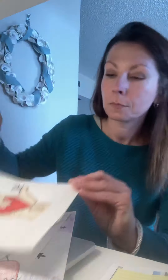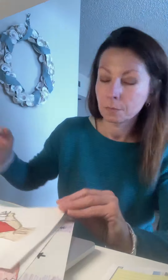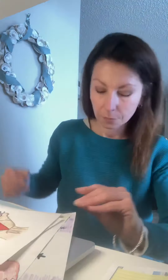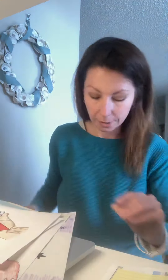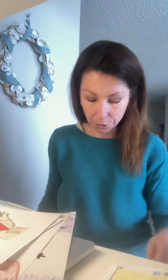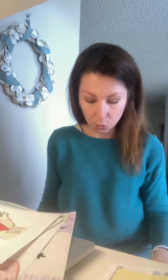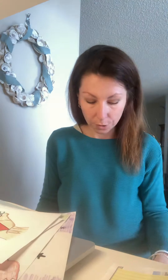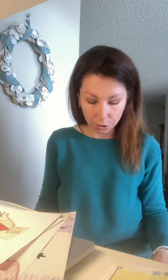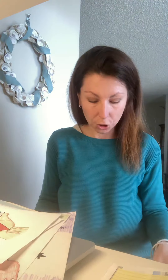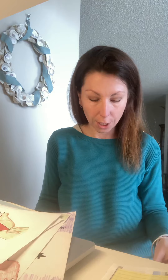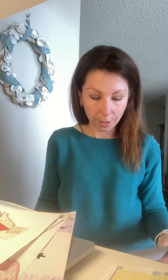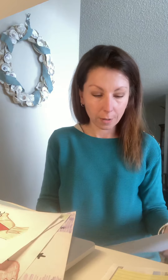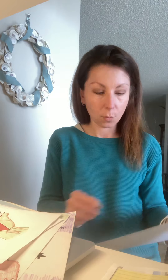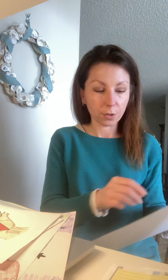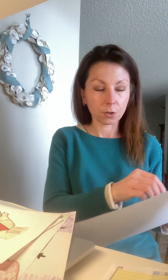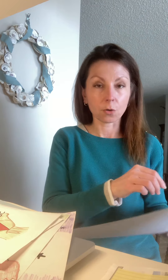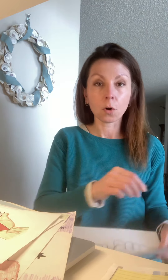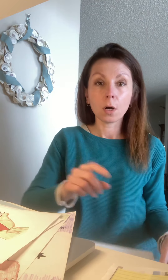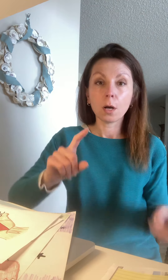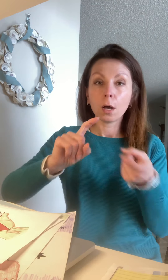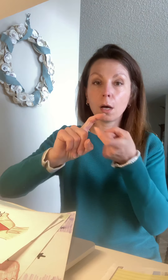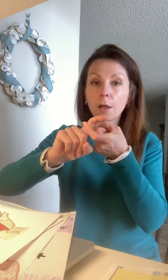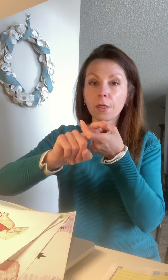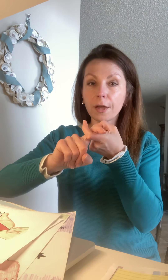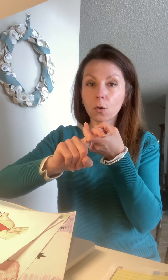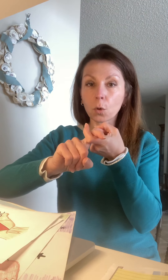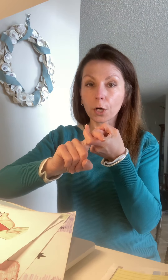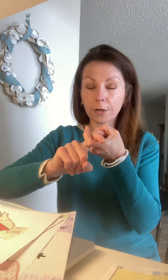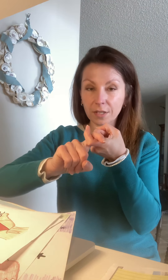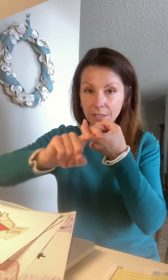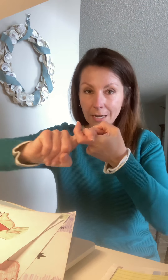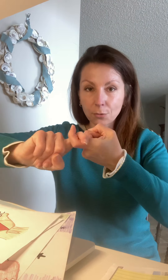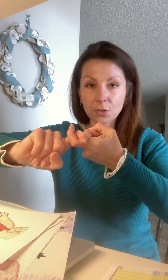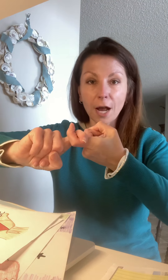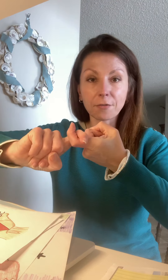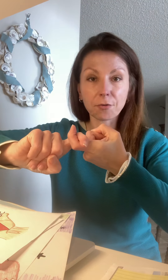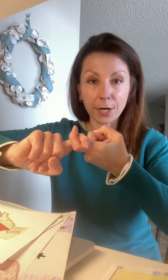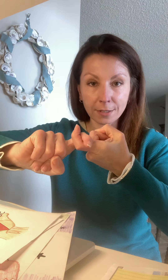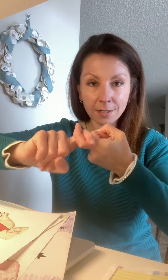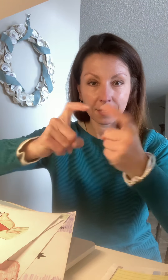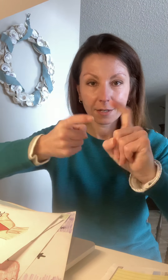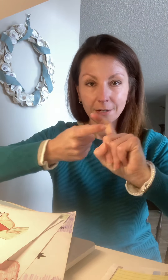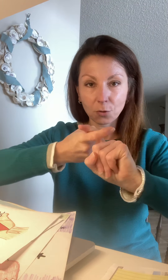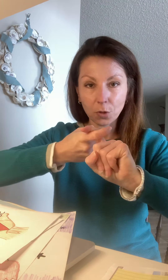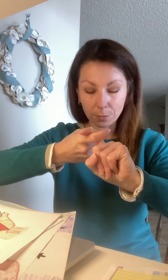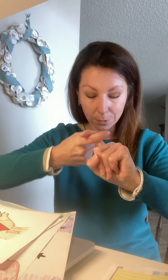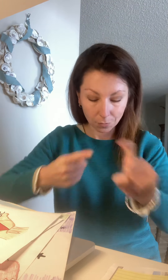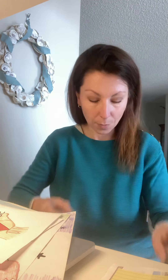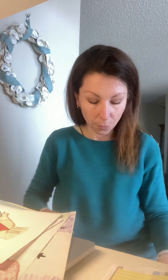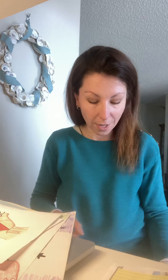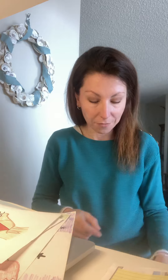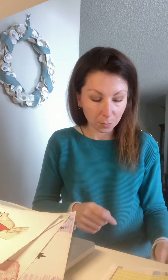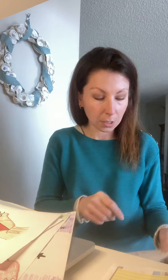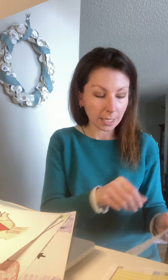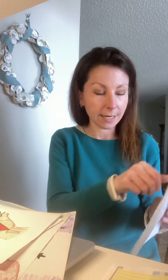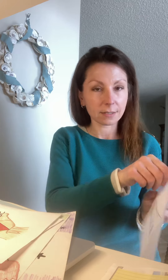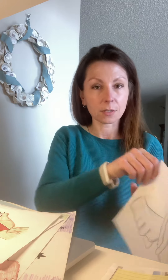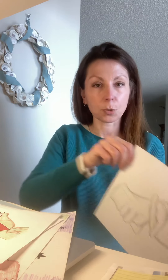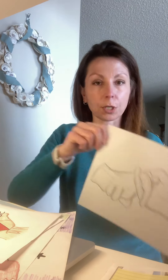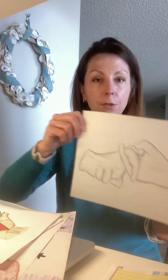and I just wanted to share with you their work. This is how you sign friend. You probably remember that from class. This particular